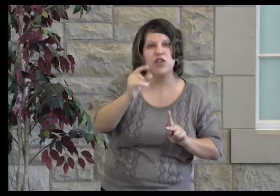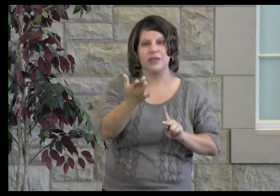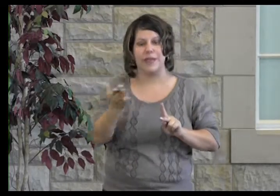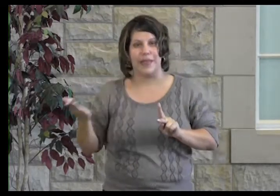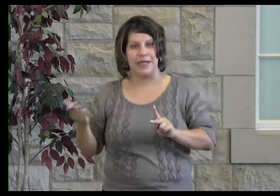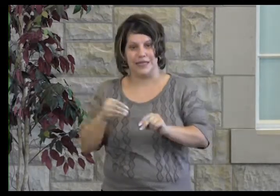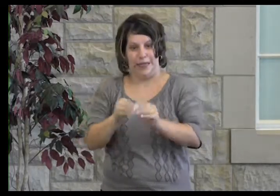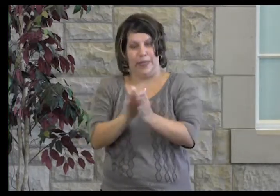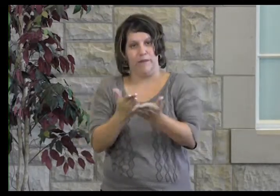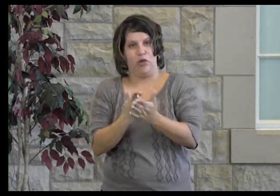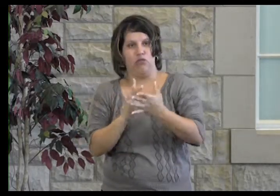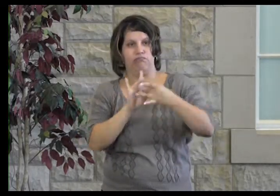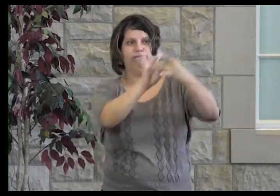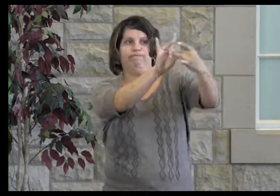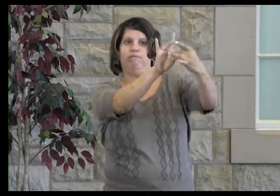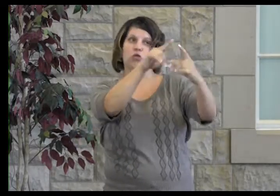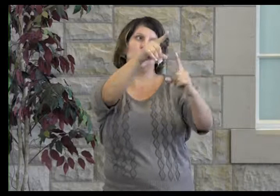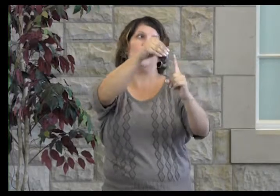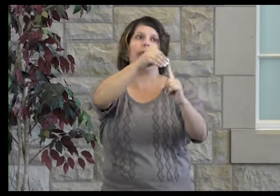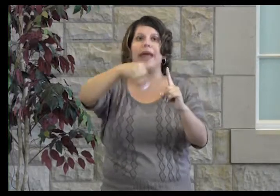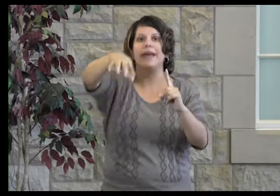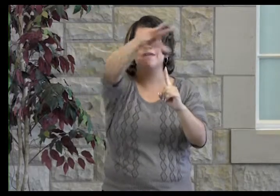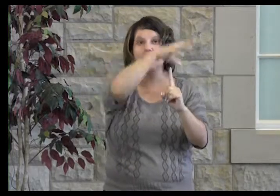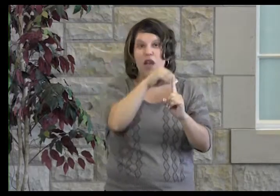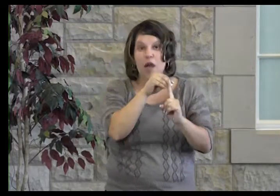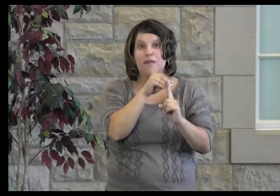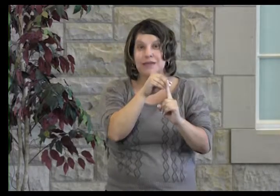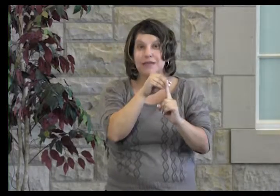the objects that are in the book related to the environment.